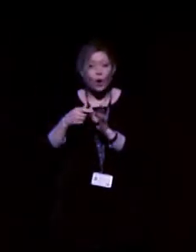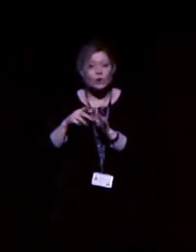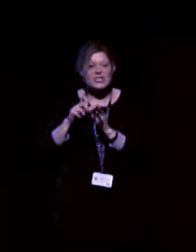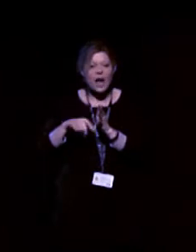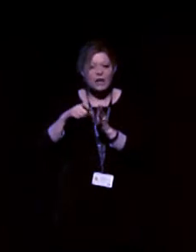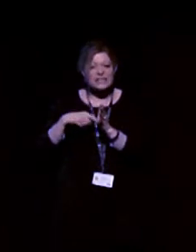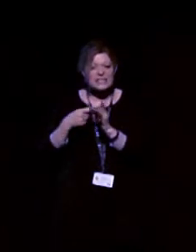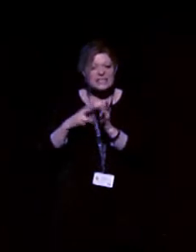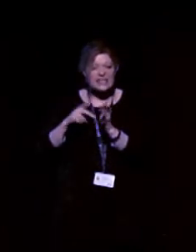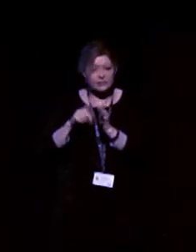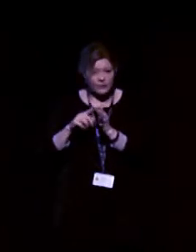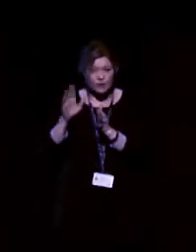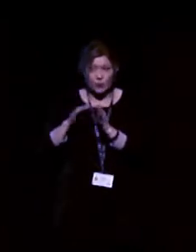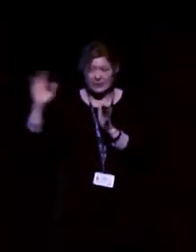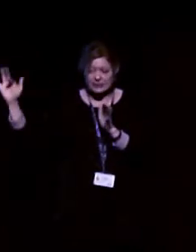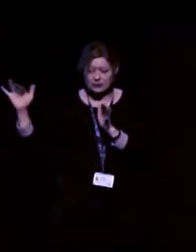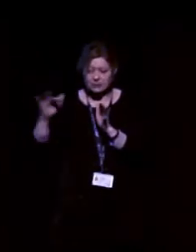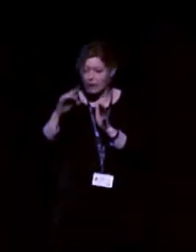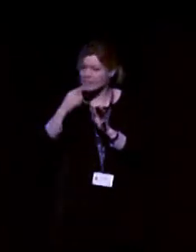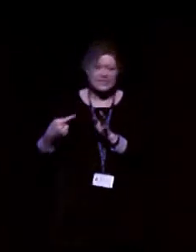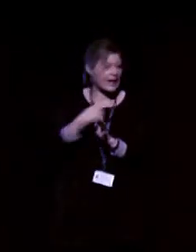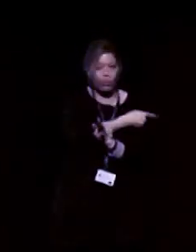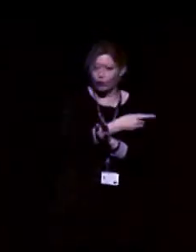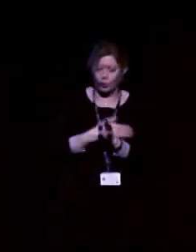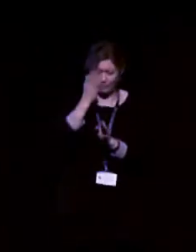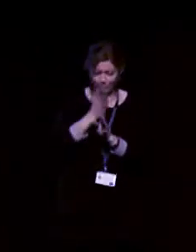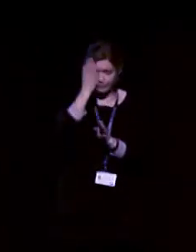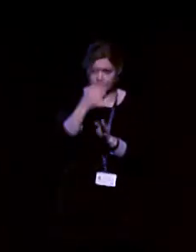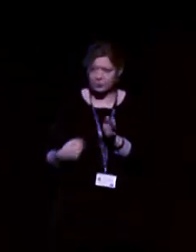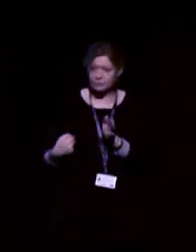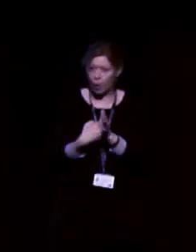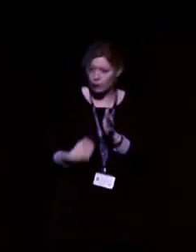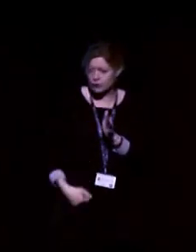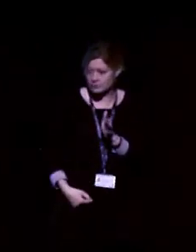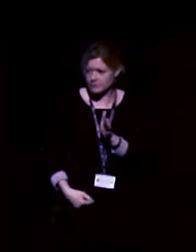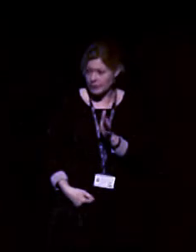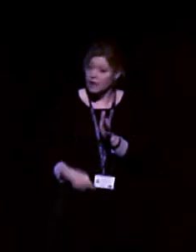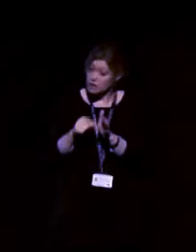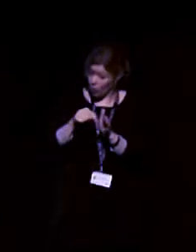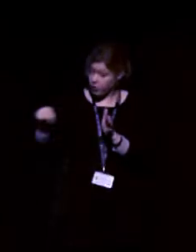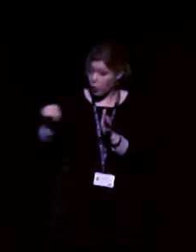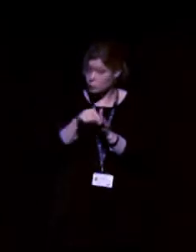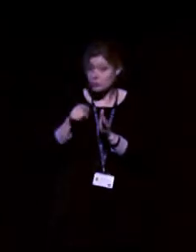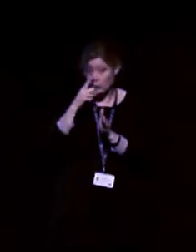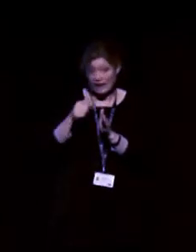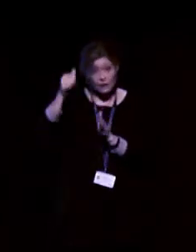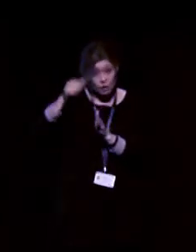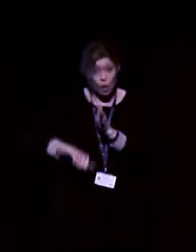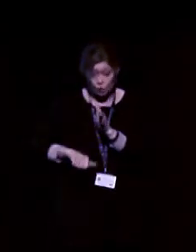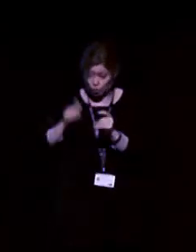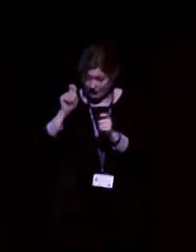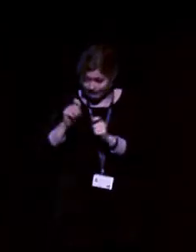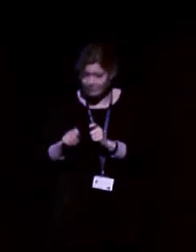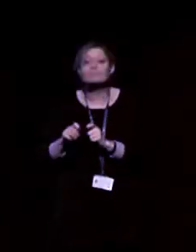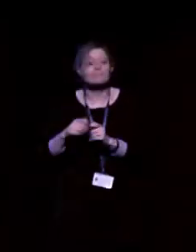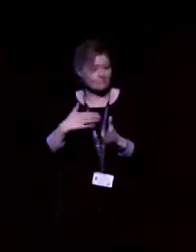inner ear, or doesn't get from the external ear to the inner ear. Now, by and large, those are things that we can correct with surgery. One